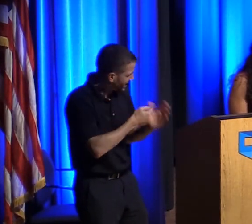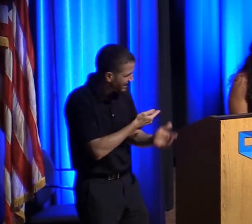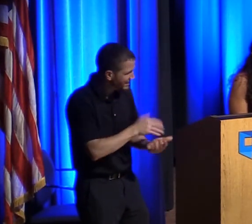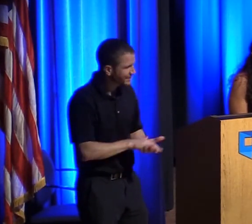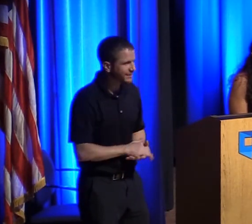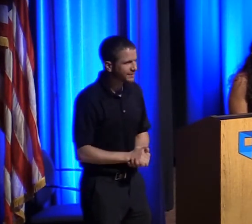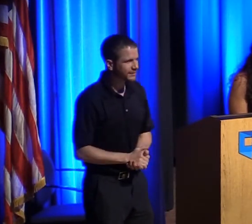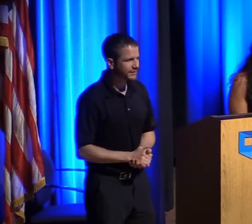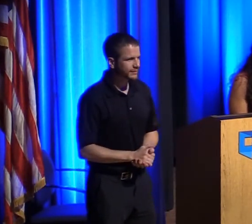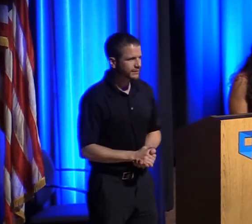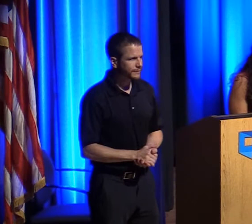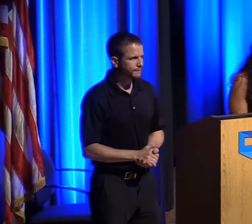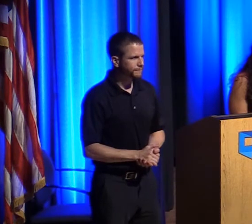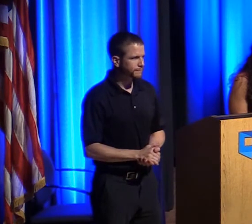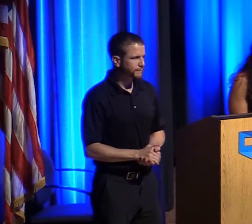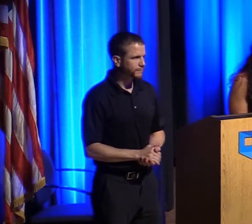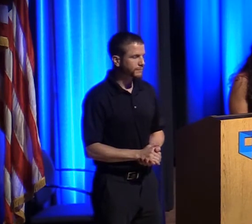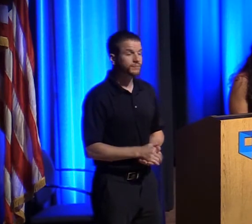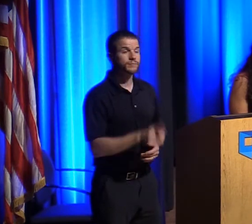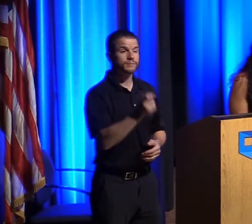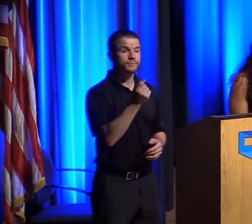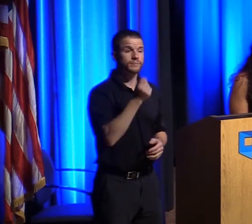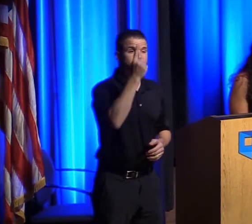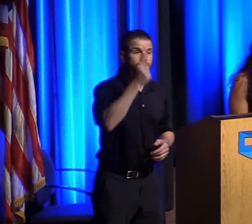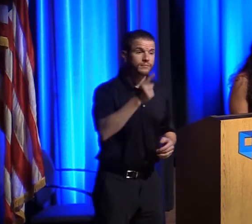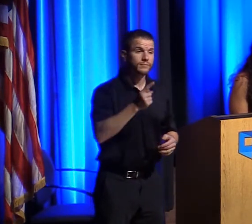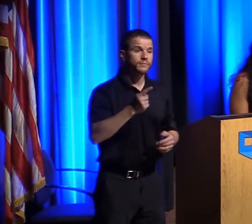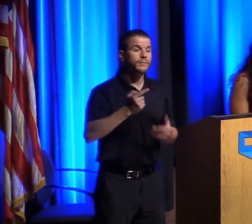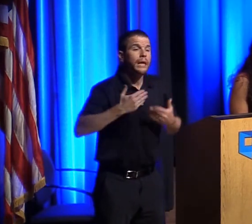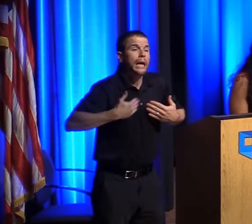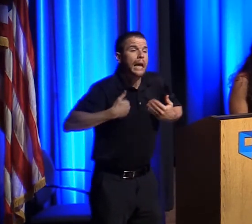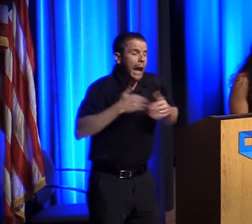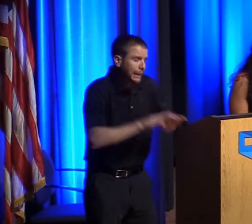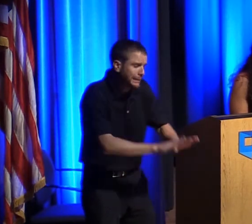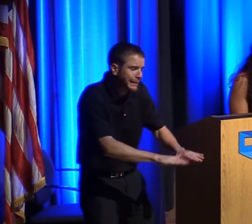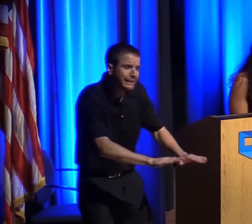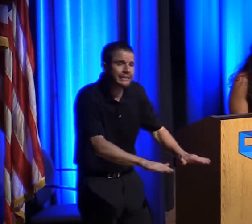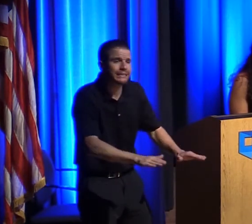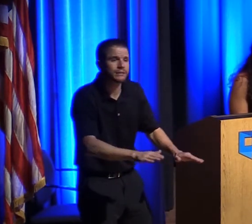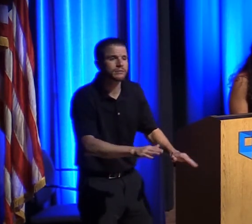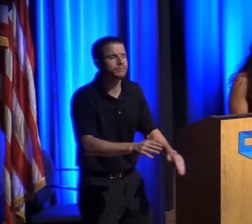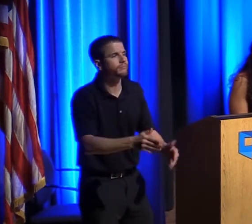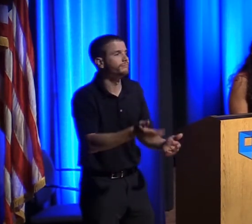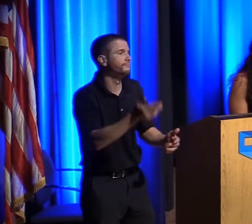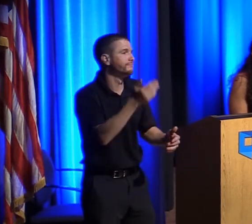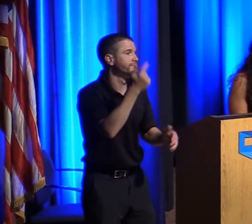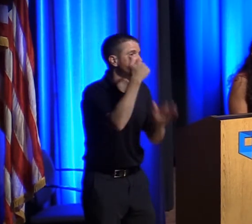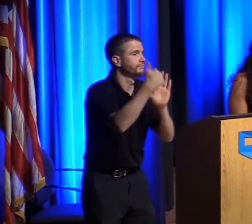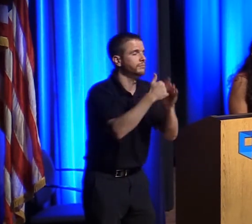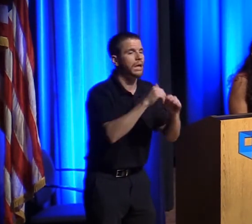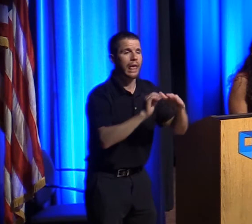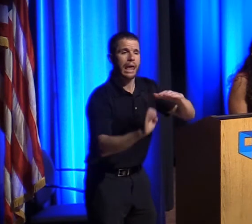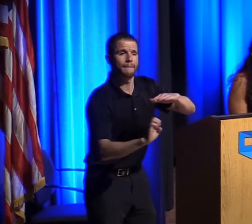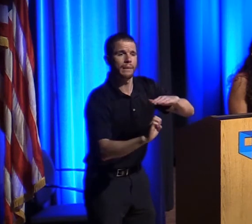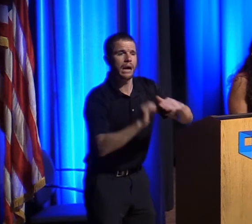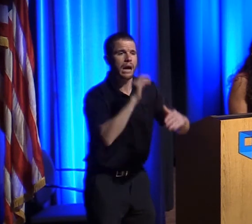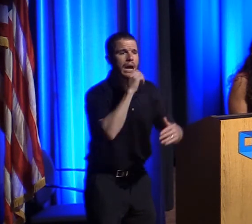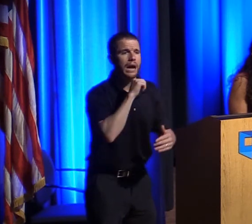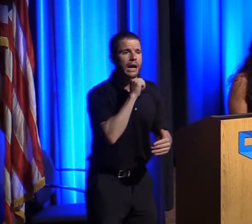amongst the very young and kids, elementary school, I think,